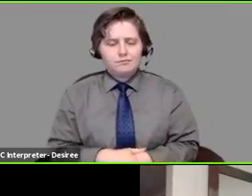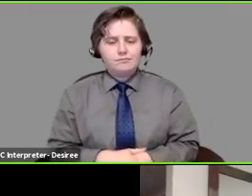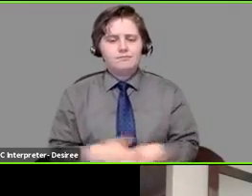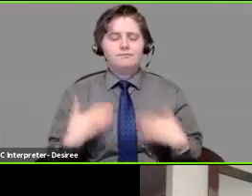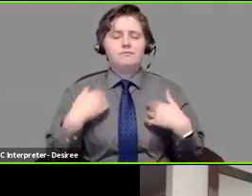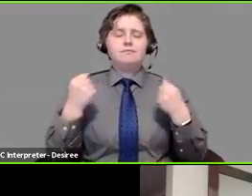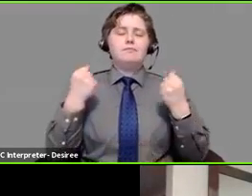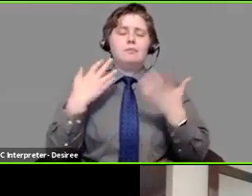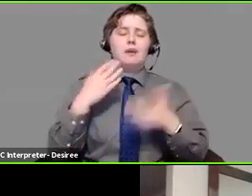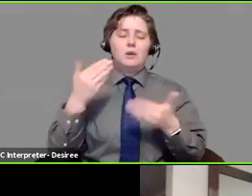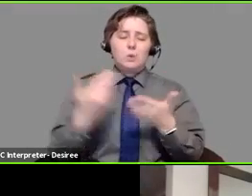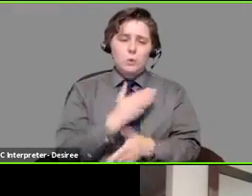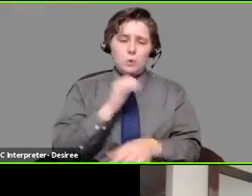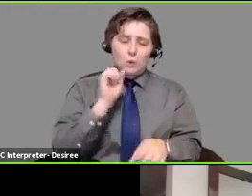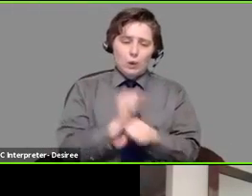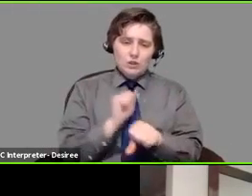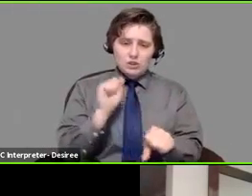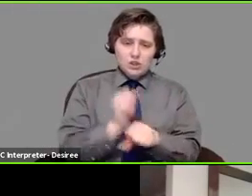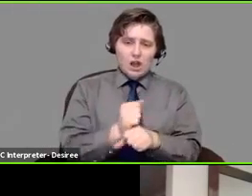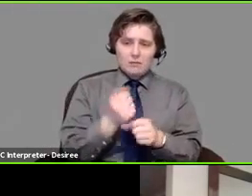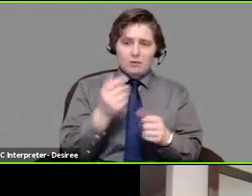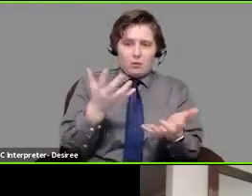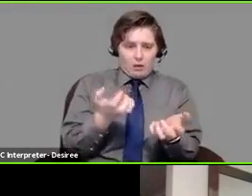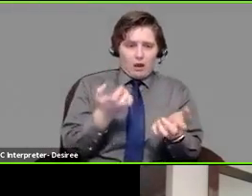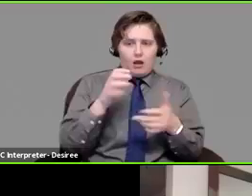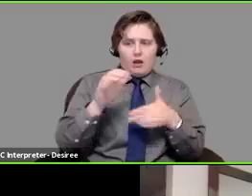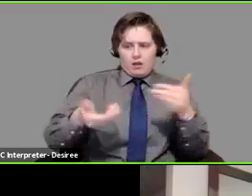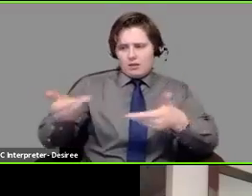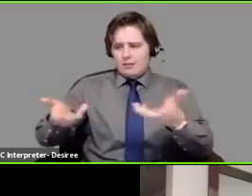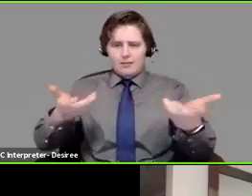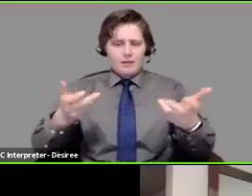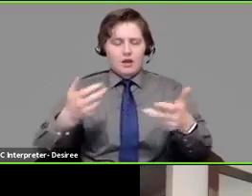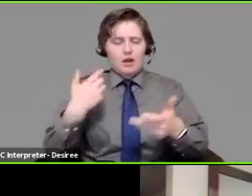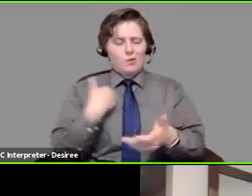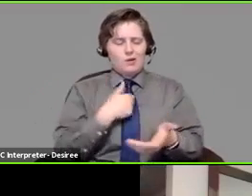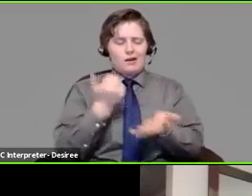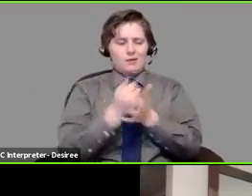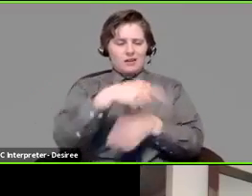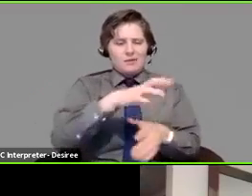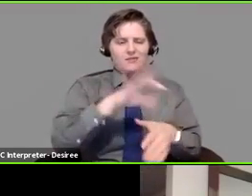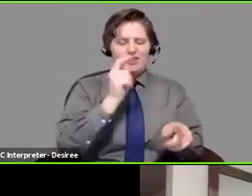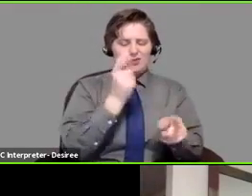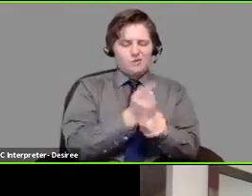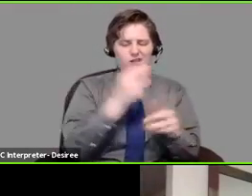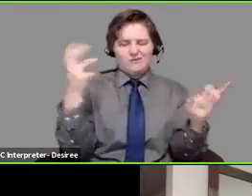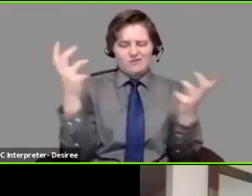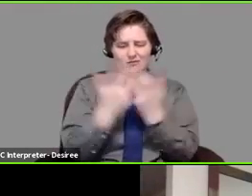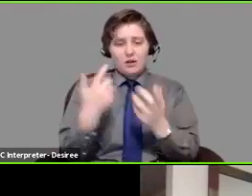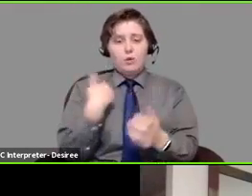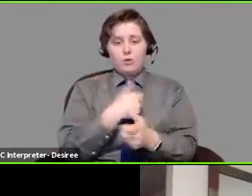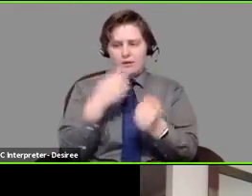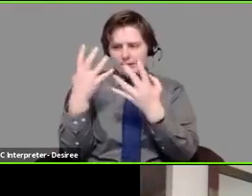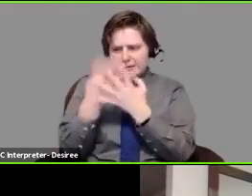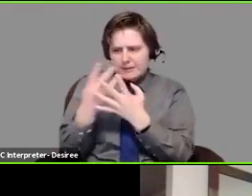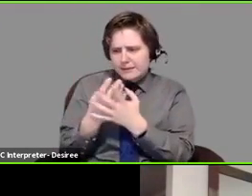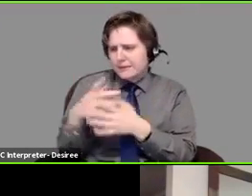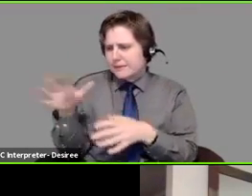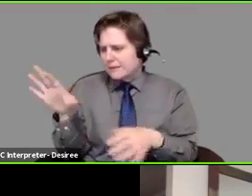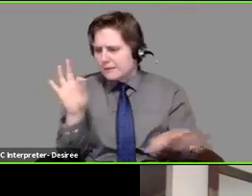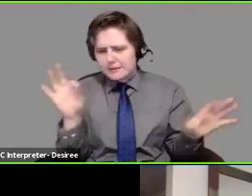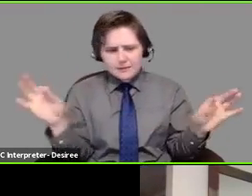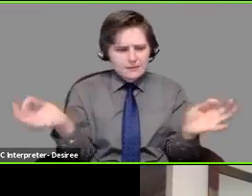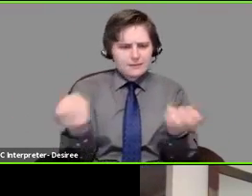new jobs that are in demand, and we're helping them find the right fit. We can screen the applicants, we